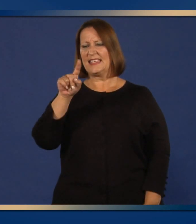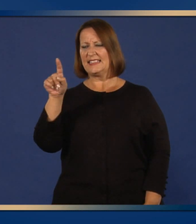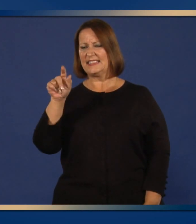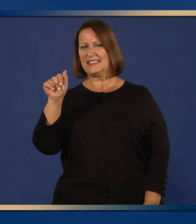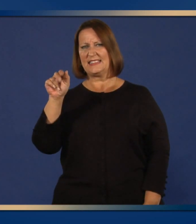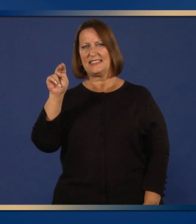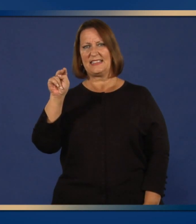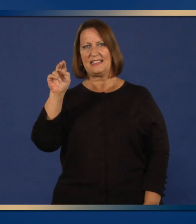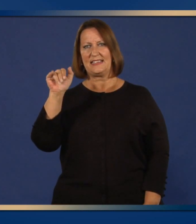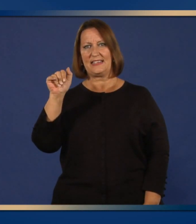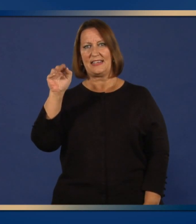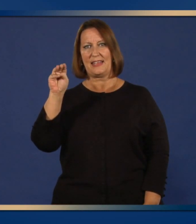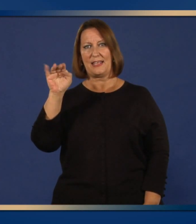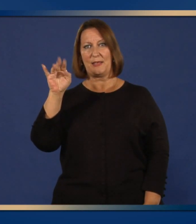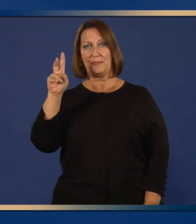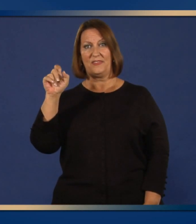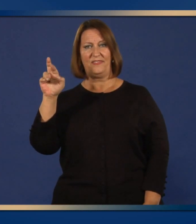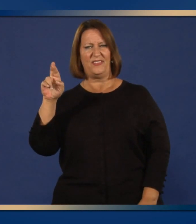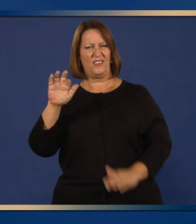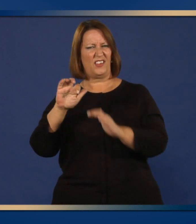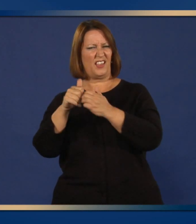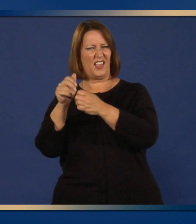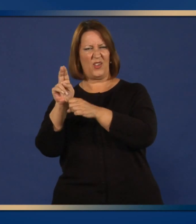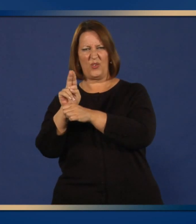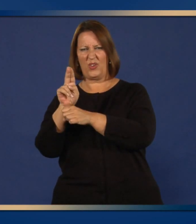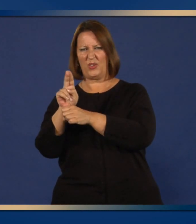How should Zenamavir be taken?